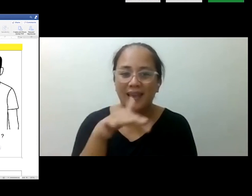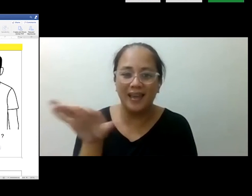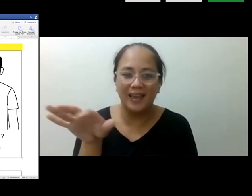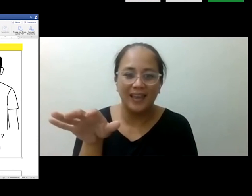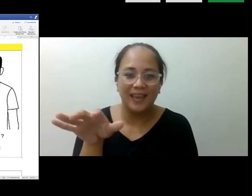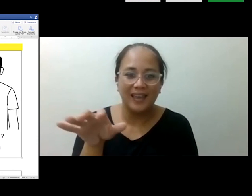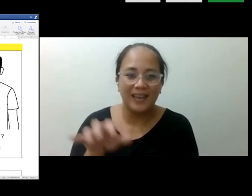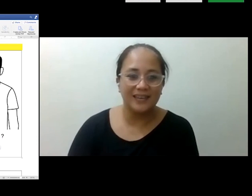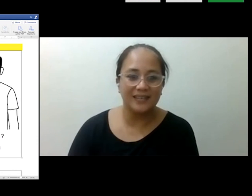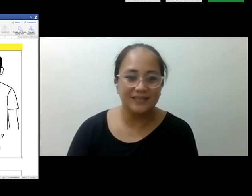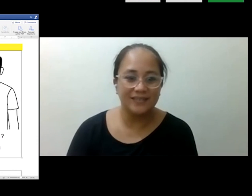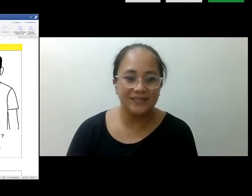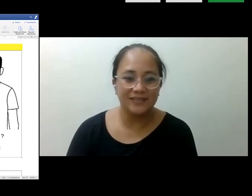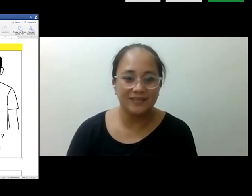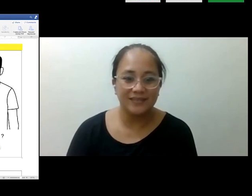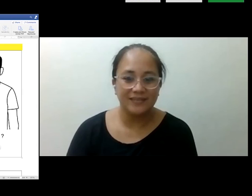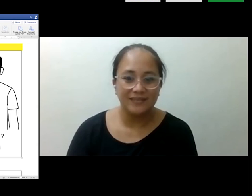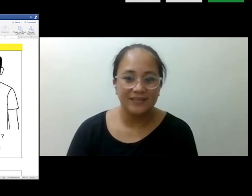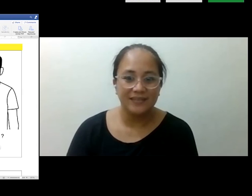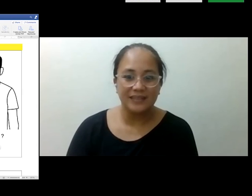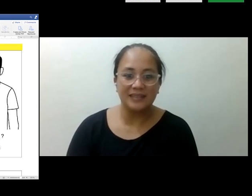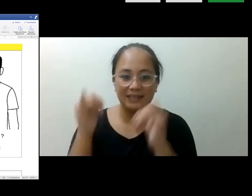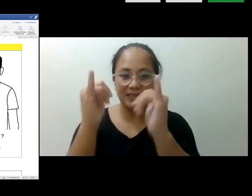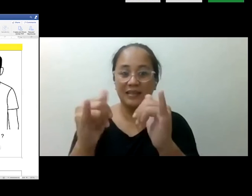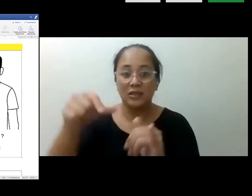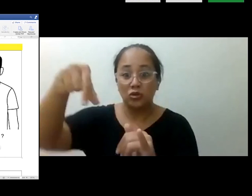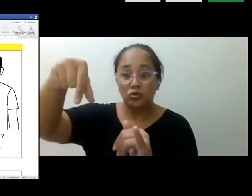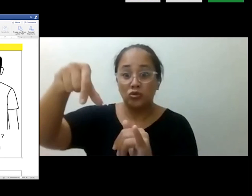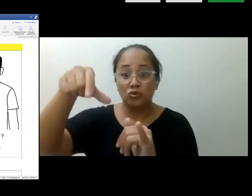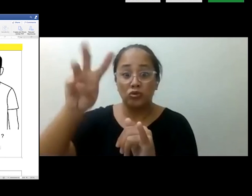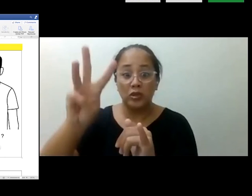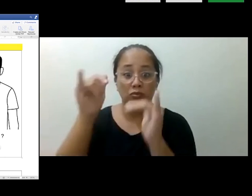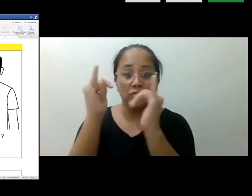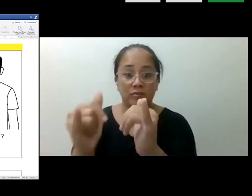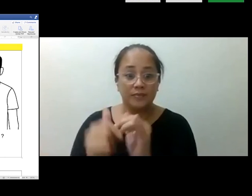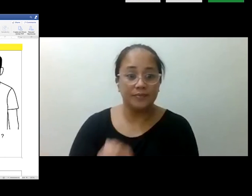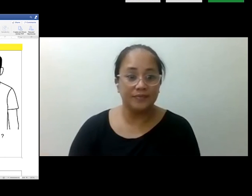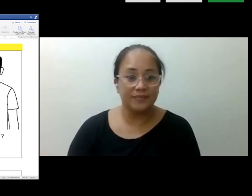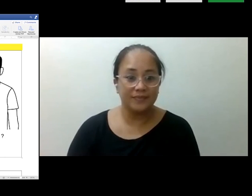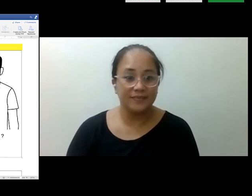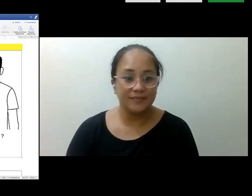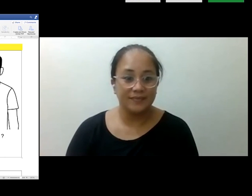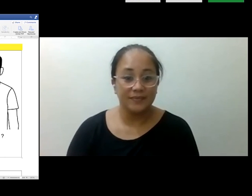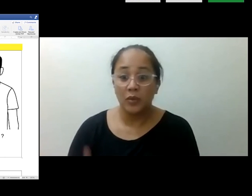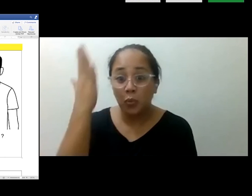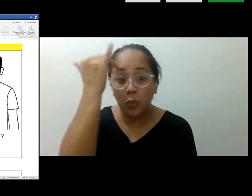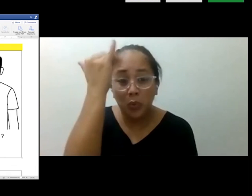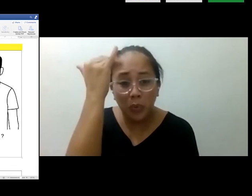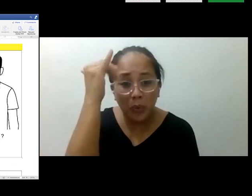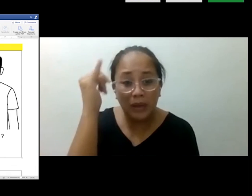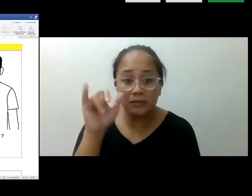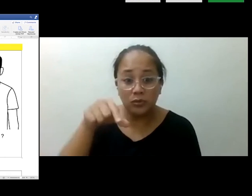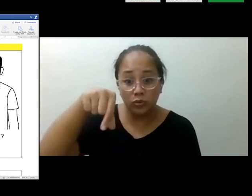That goes down or? No, that should stay up. Because what we're looking at